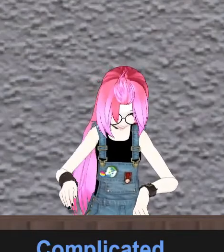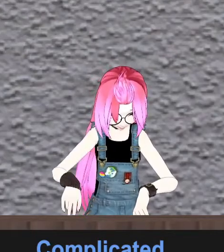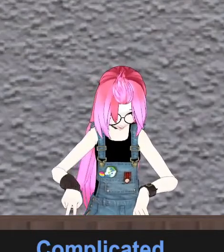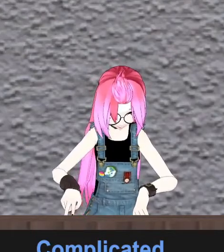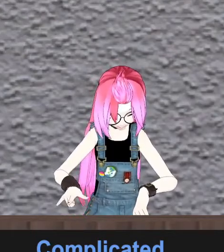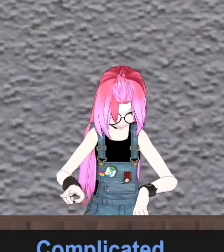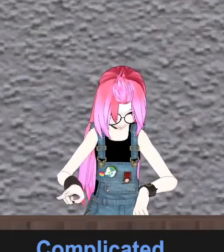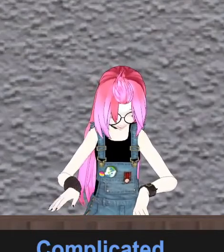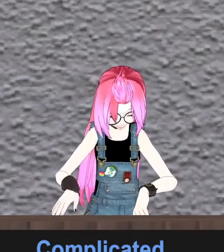see.